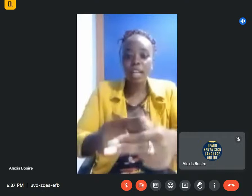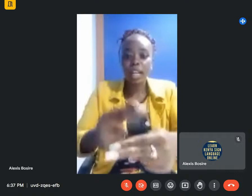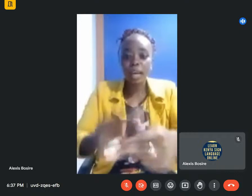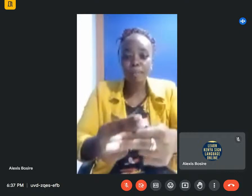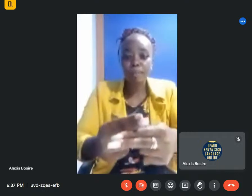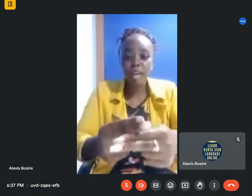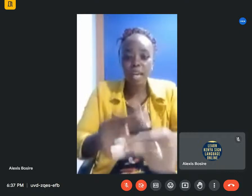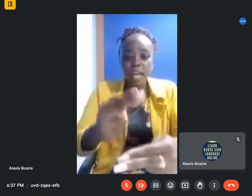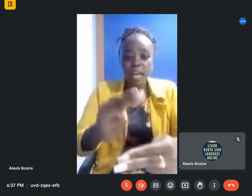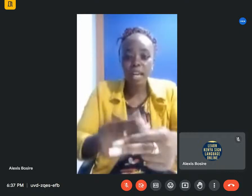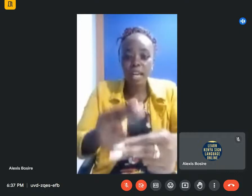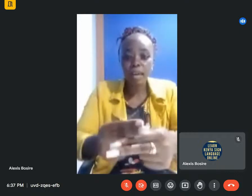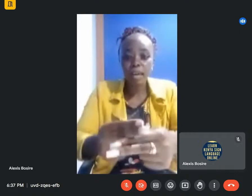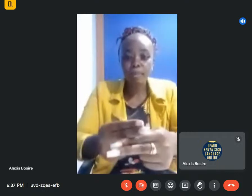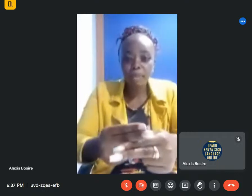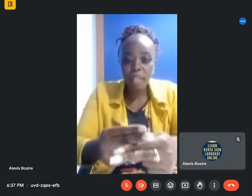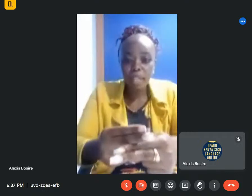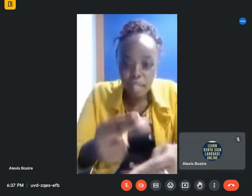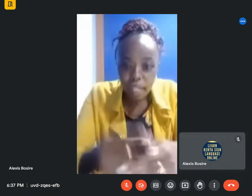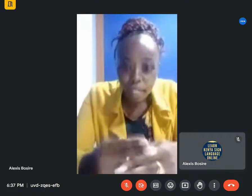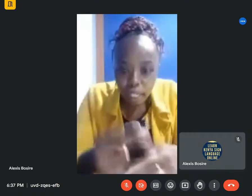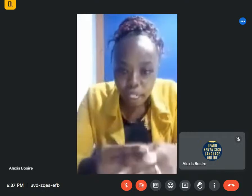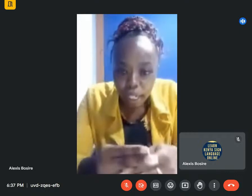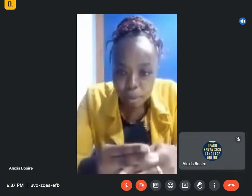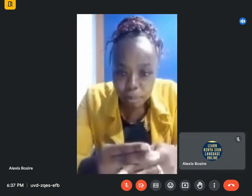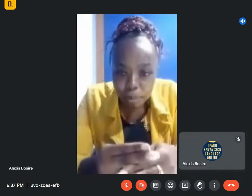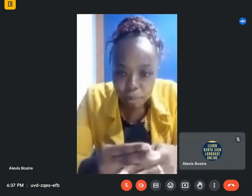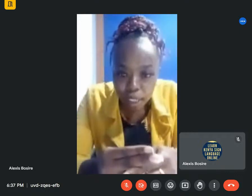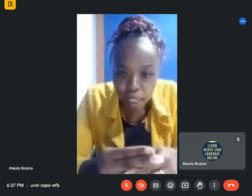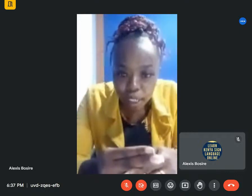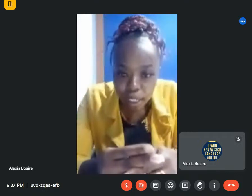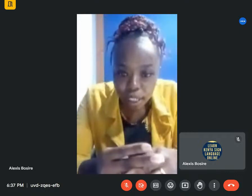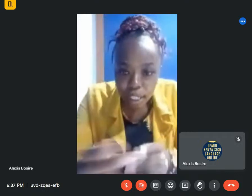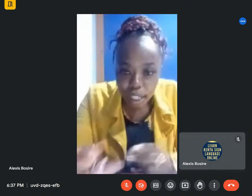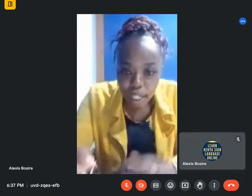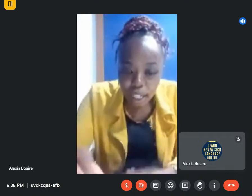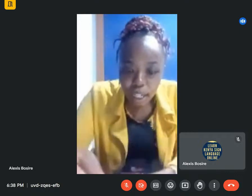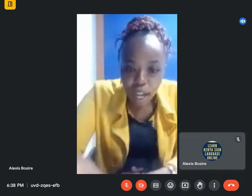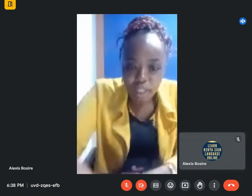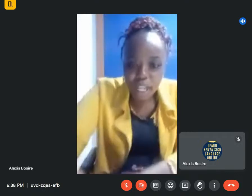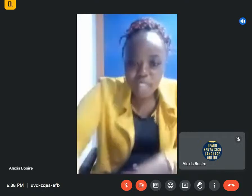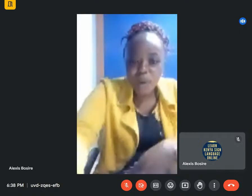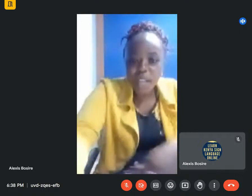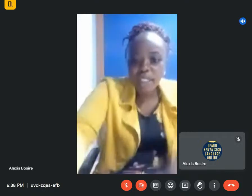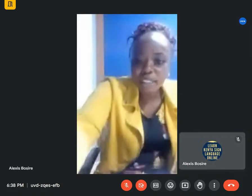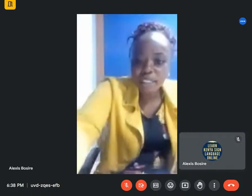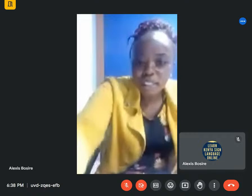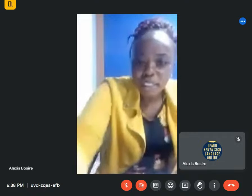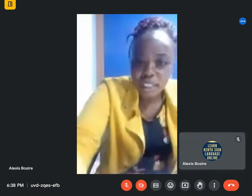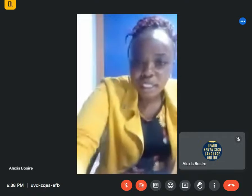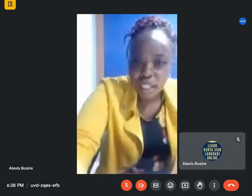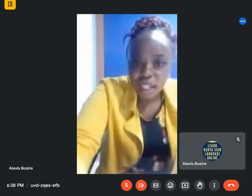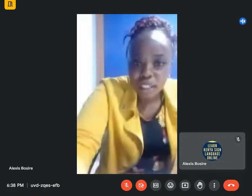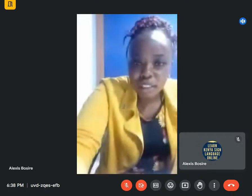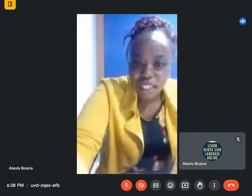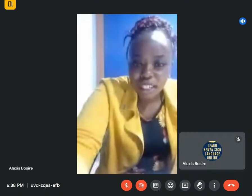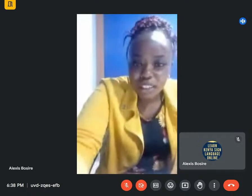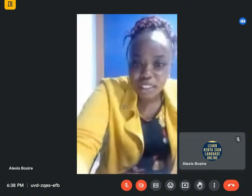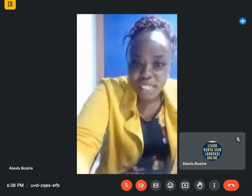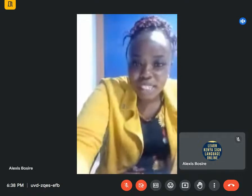name, name, name. How does one? I don't know if Stacy